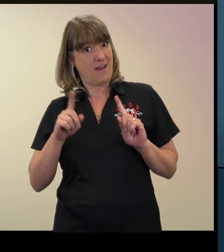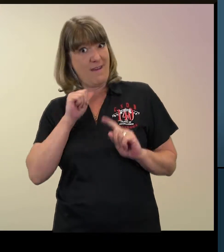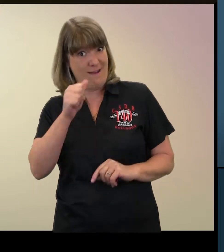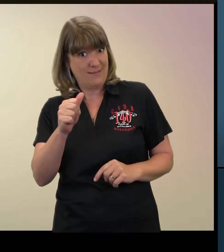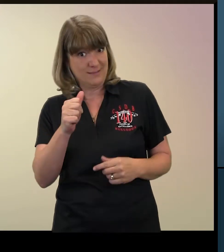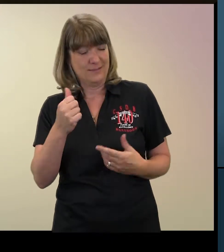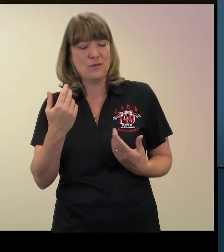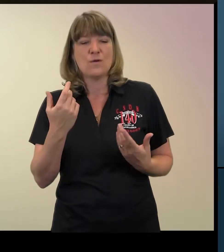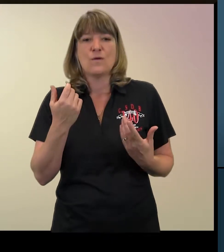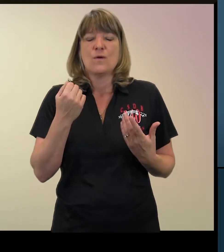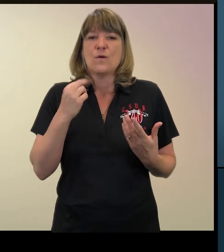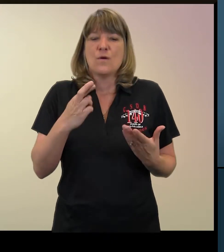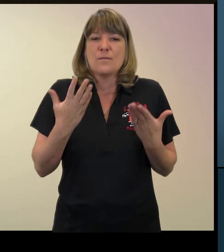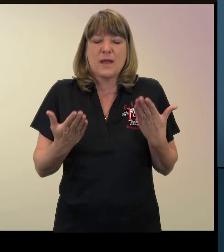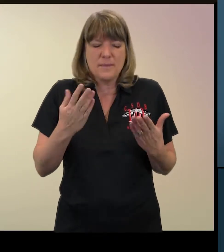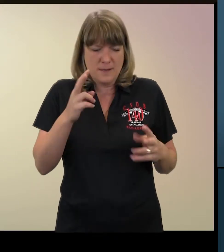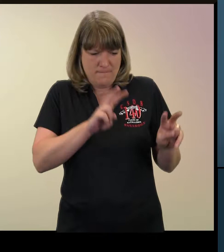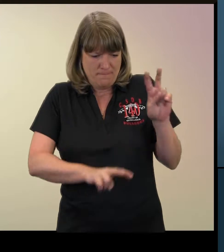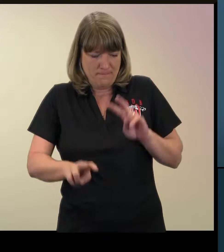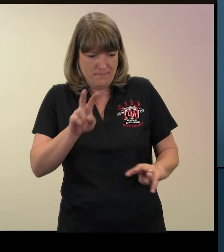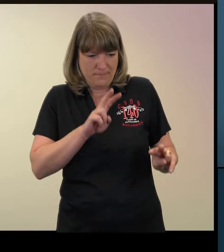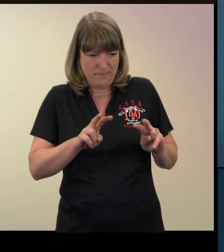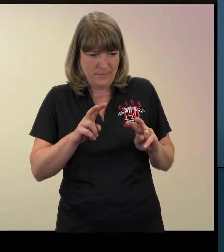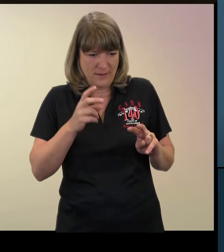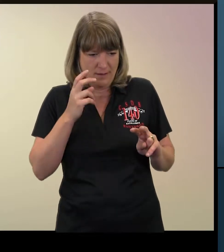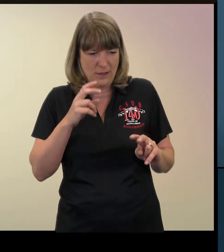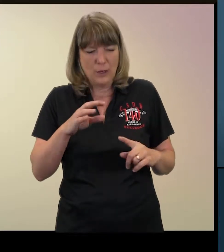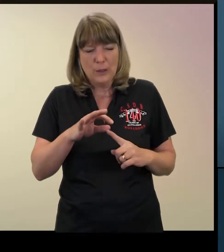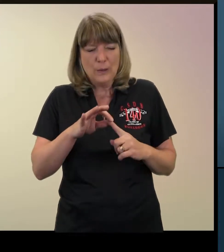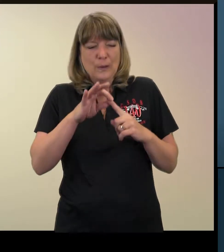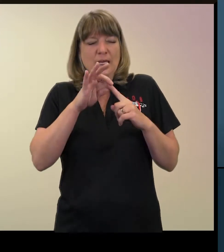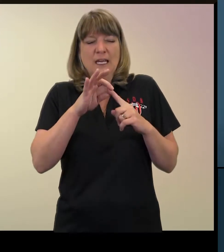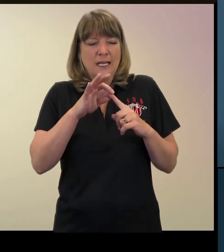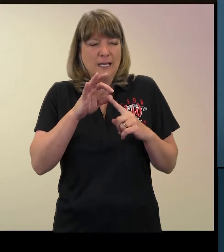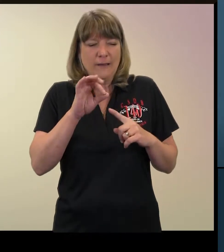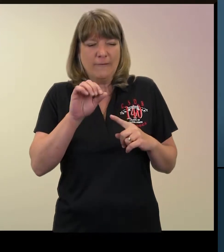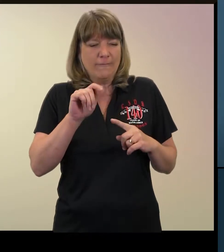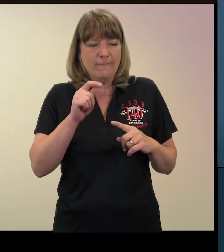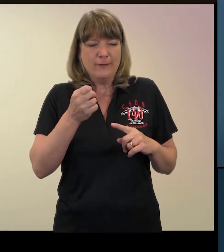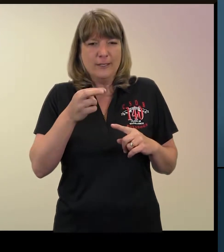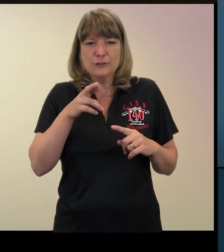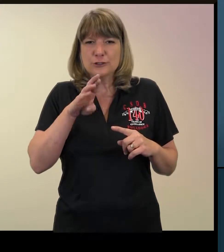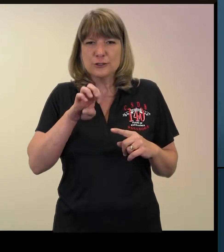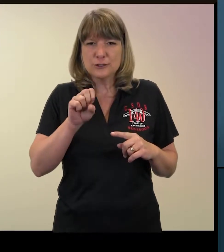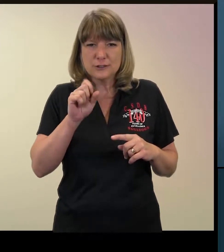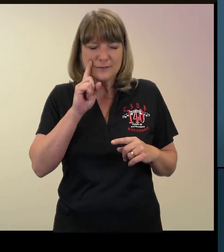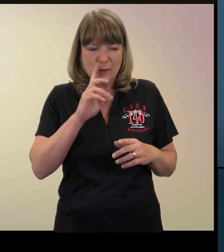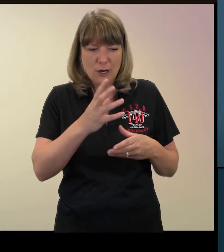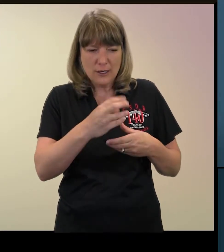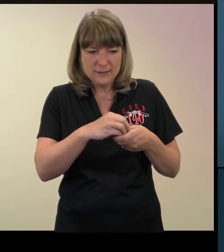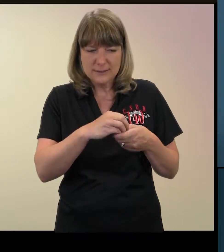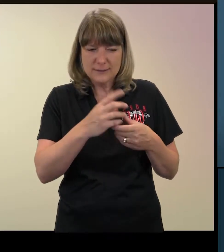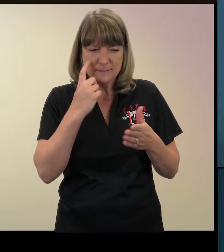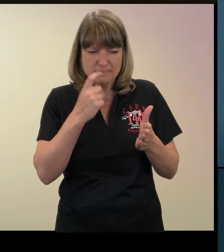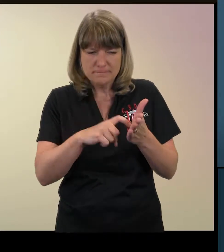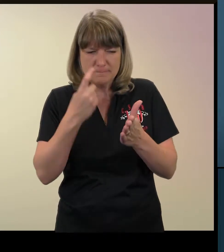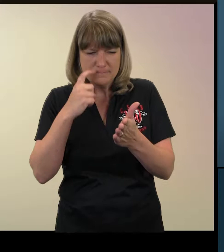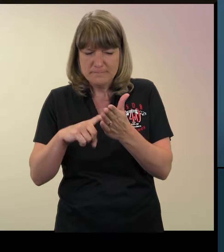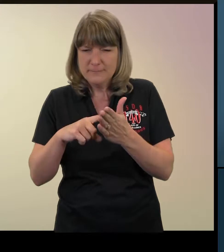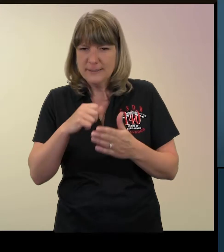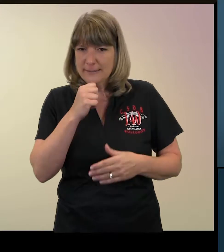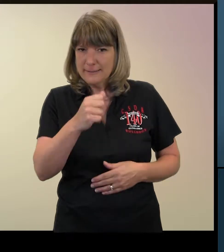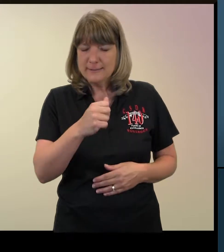Or they might fail to distinguish those unique features of autism, and sometimes we